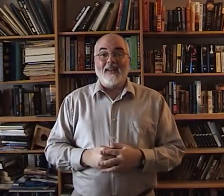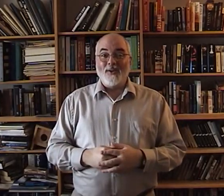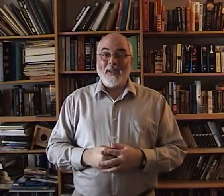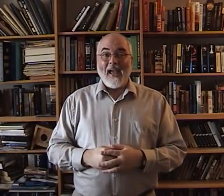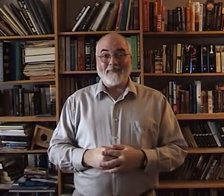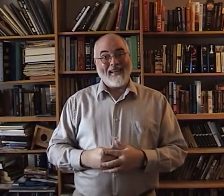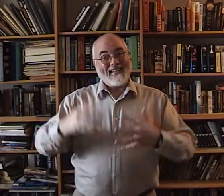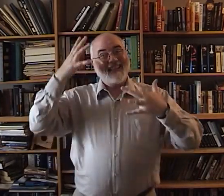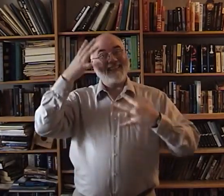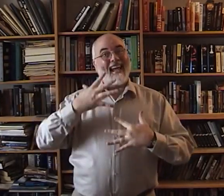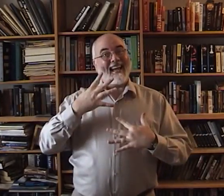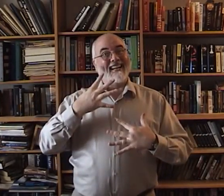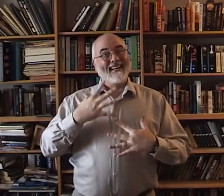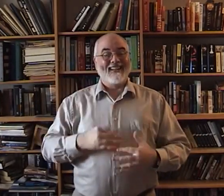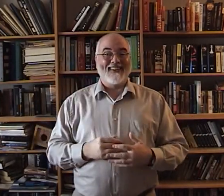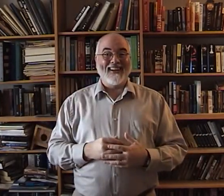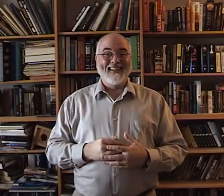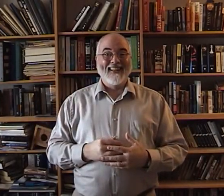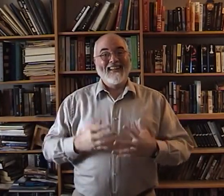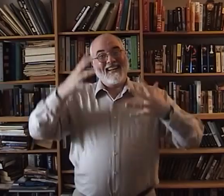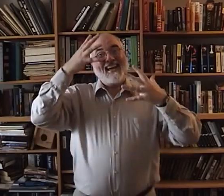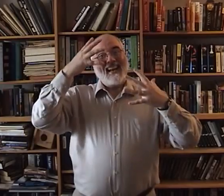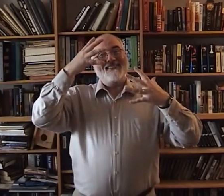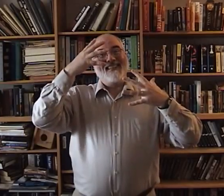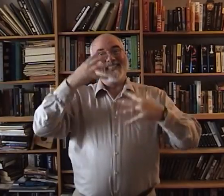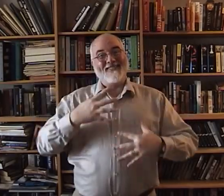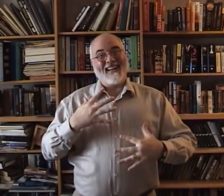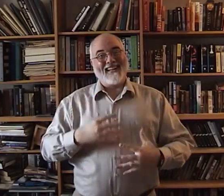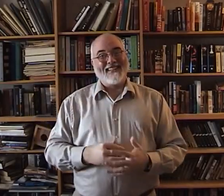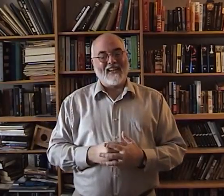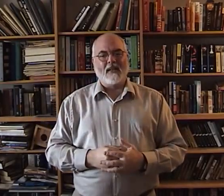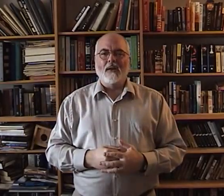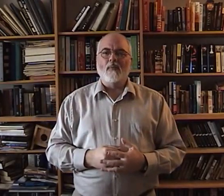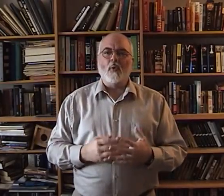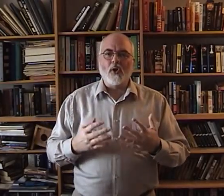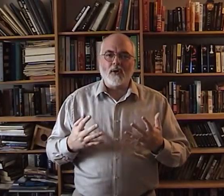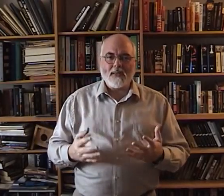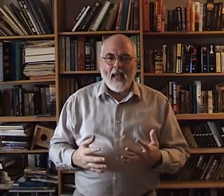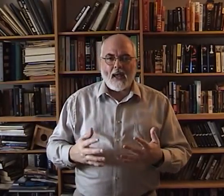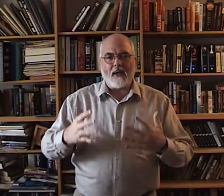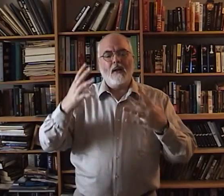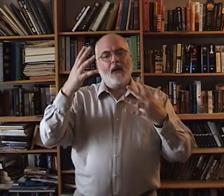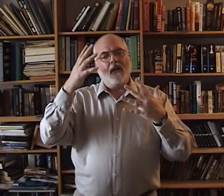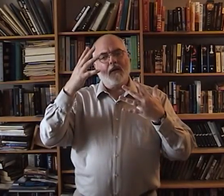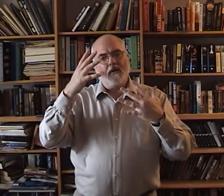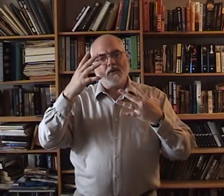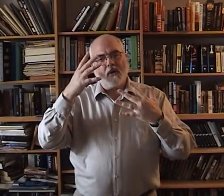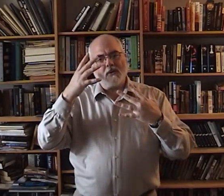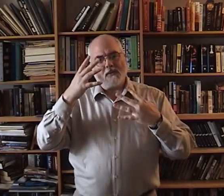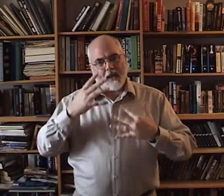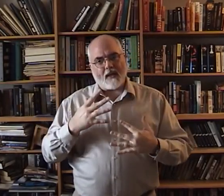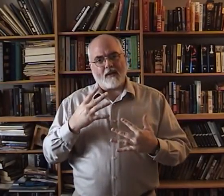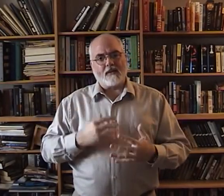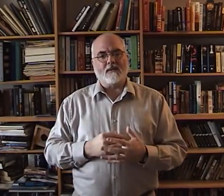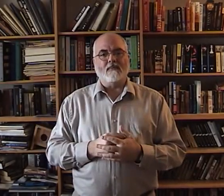you can't be sad, all right? You can't have a smile on your face. When you're sad, show some sadness,